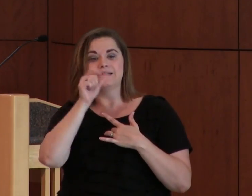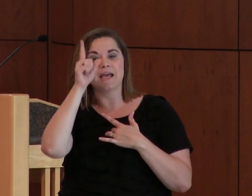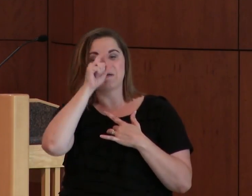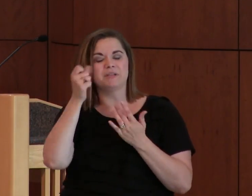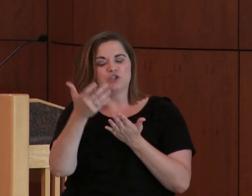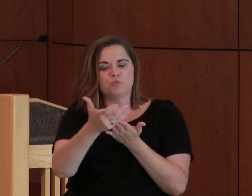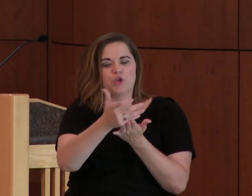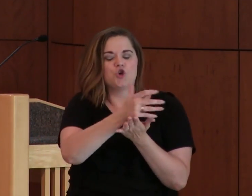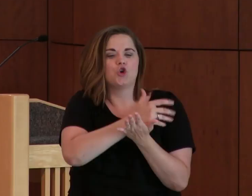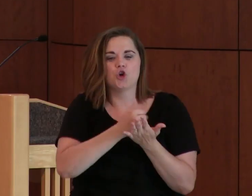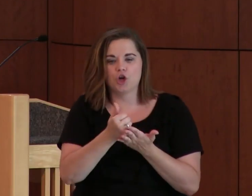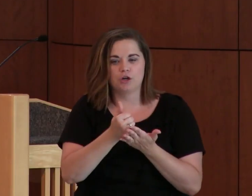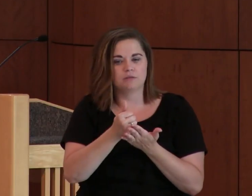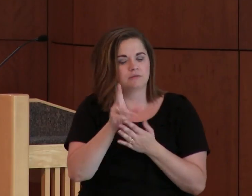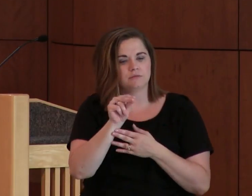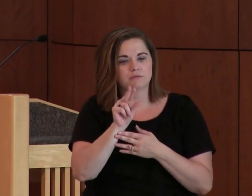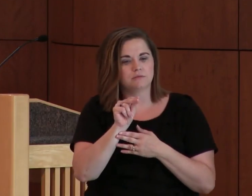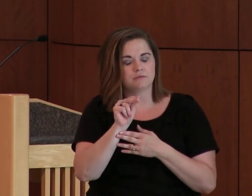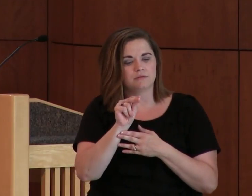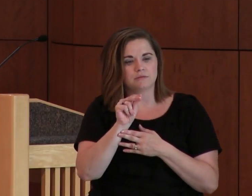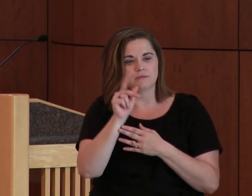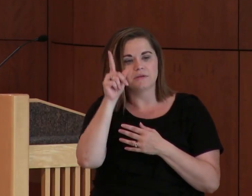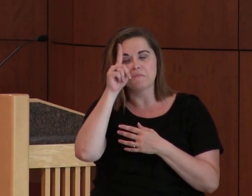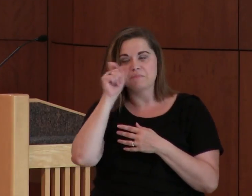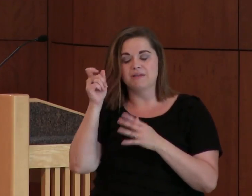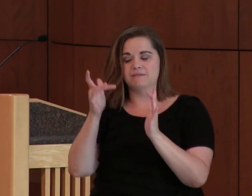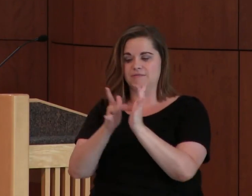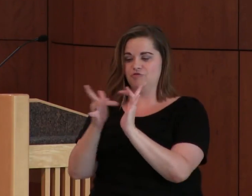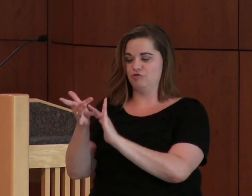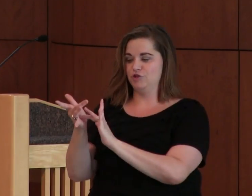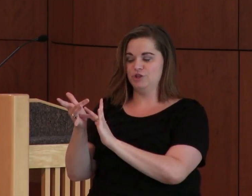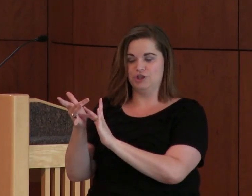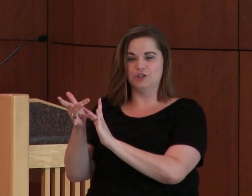anything, because it is Jesus who has trapped us